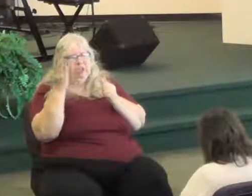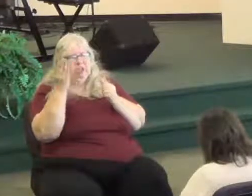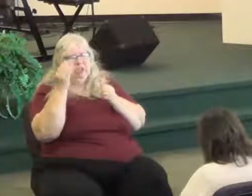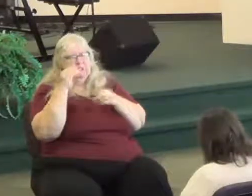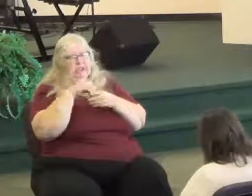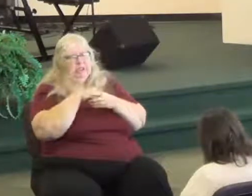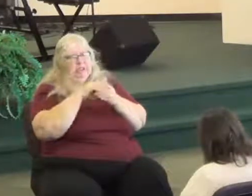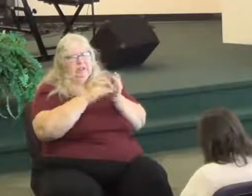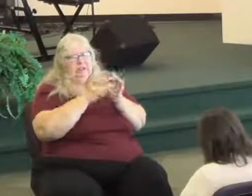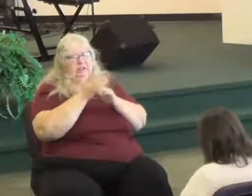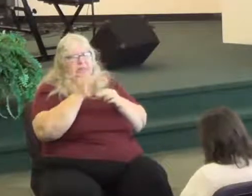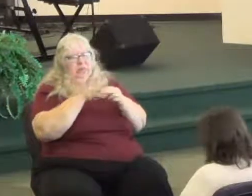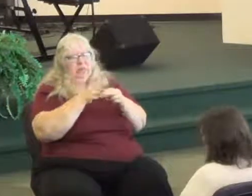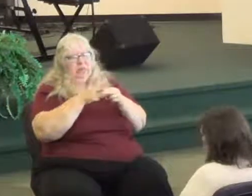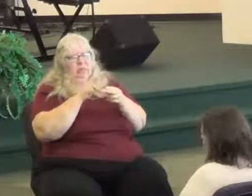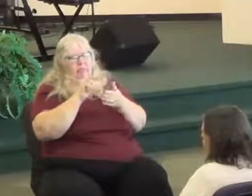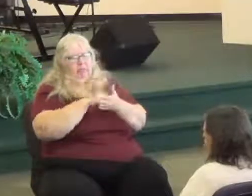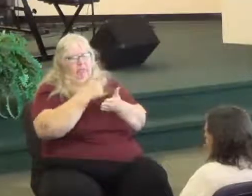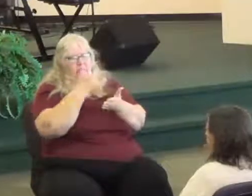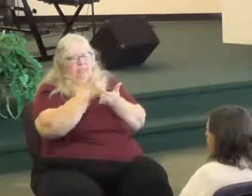In Jesus' name, amen.